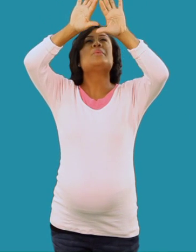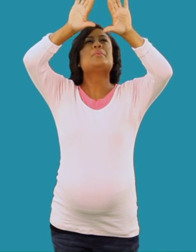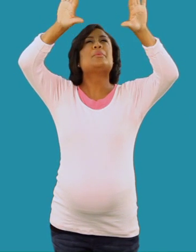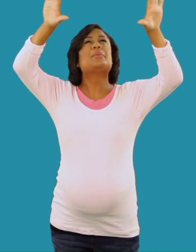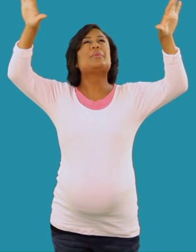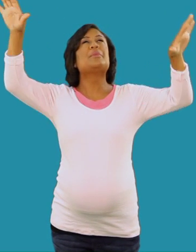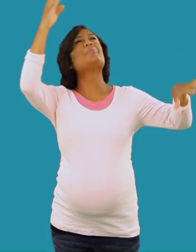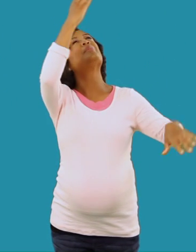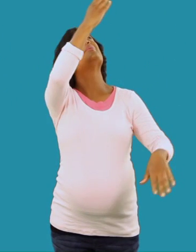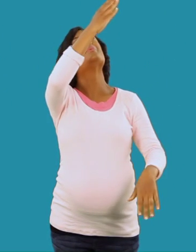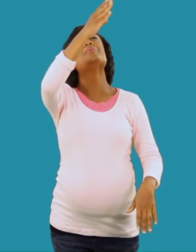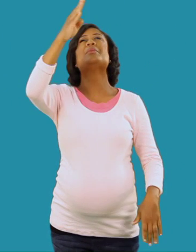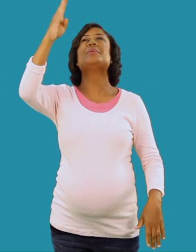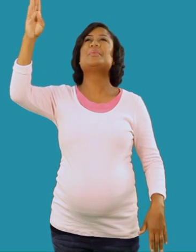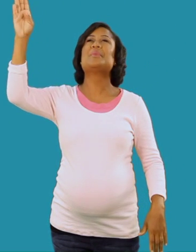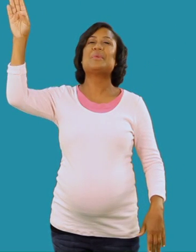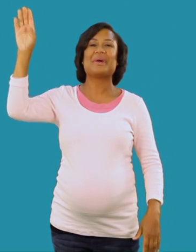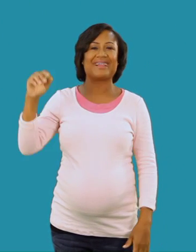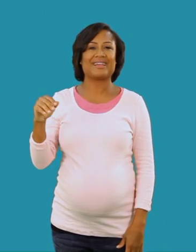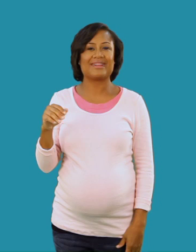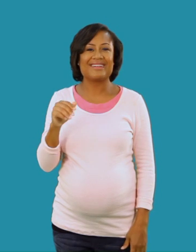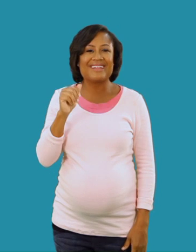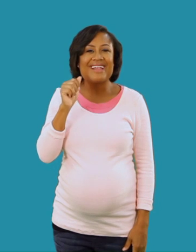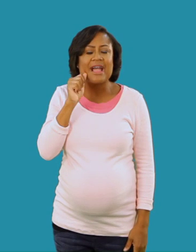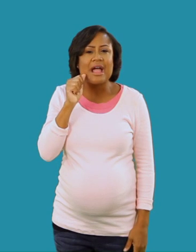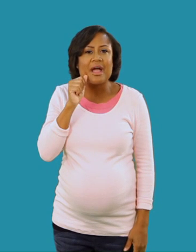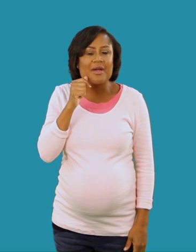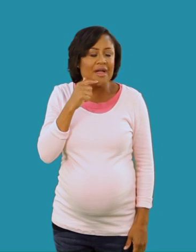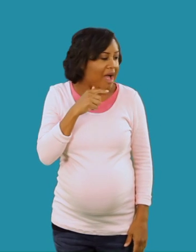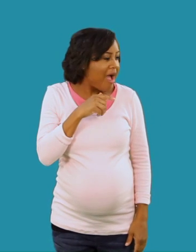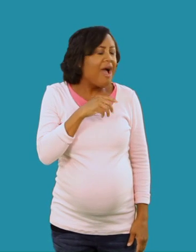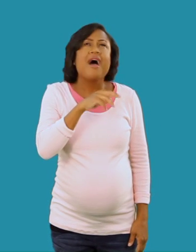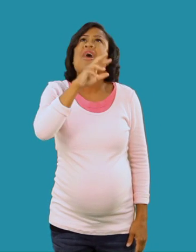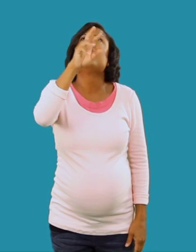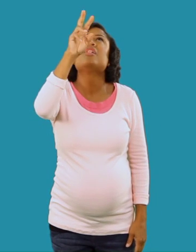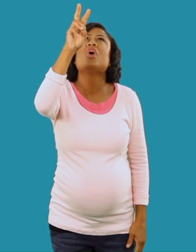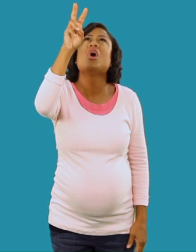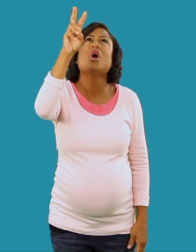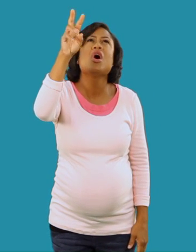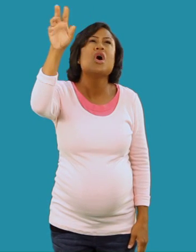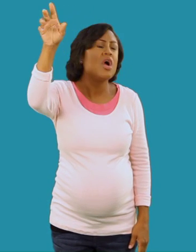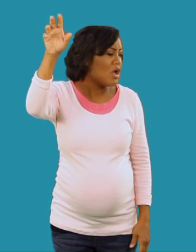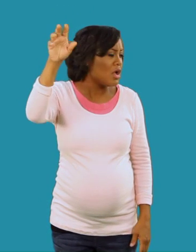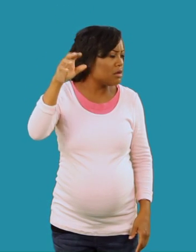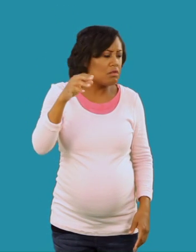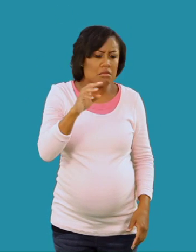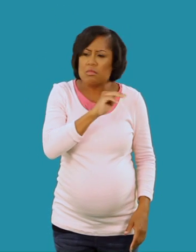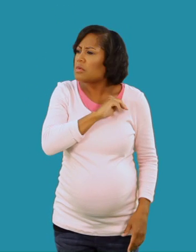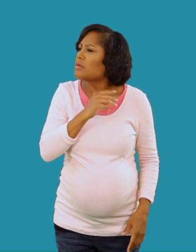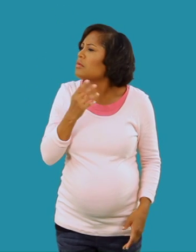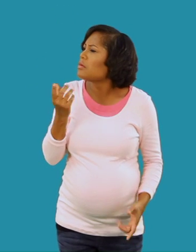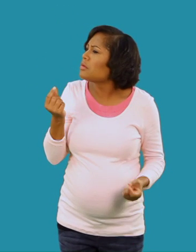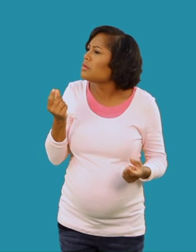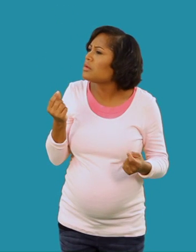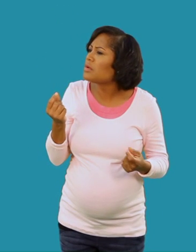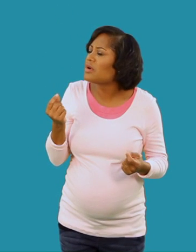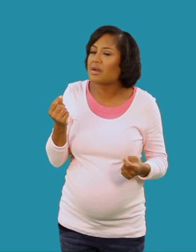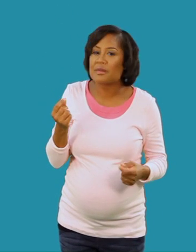points up and says, Look at that! What is it? says Maria. Amber waves her arm